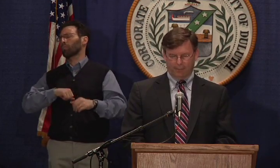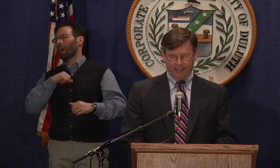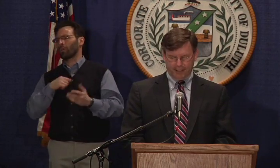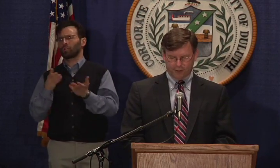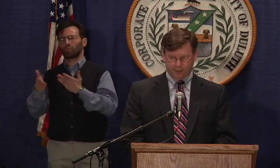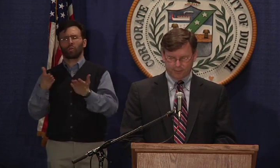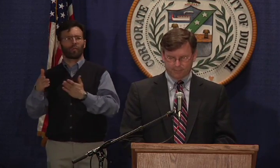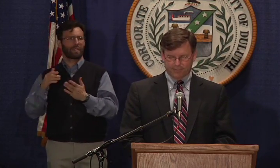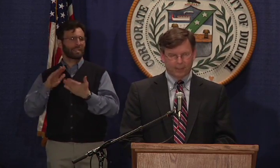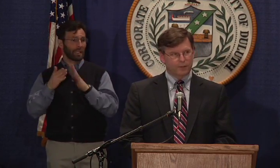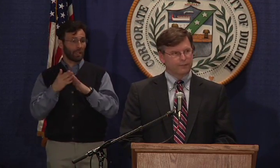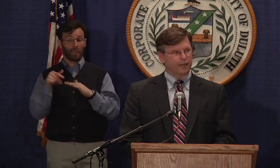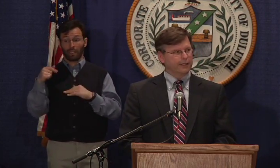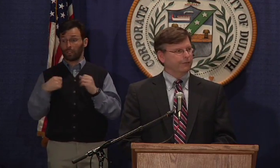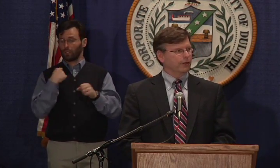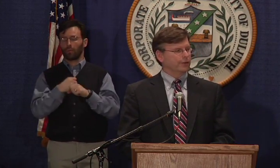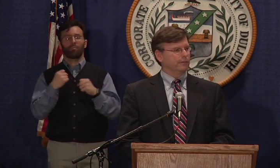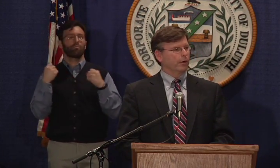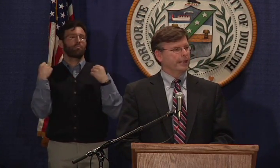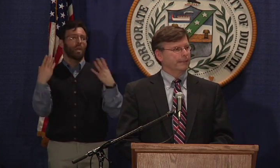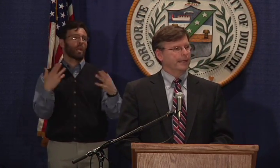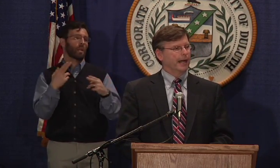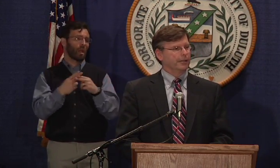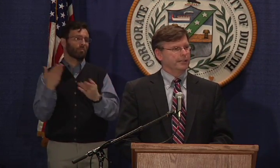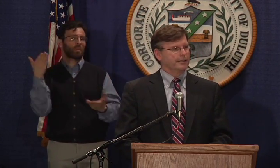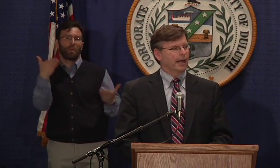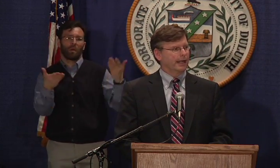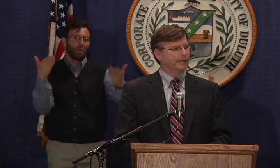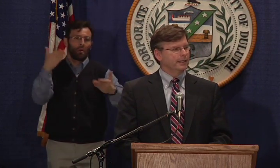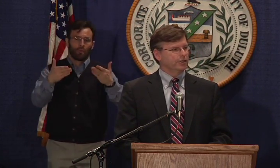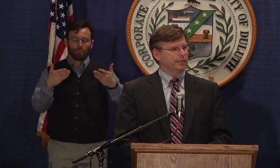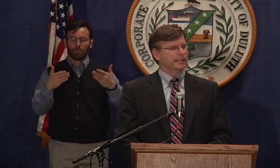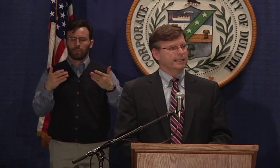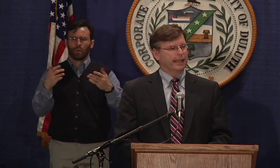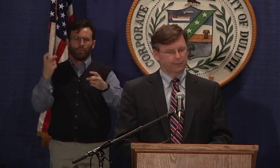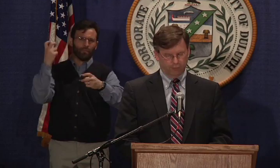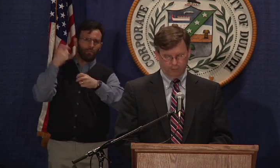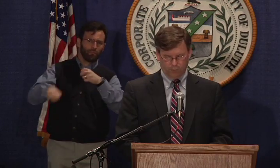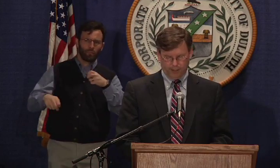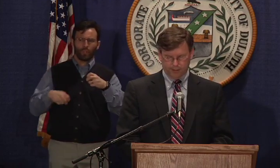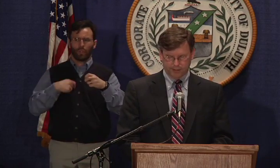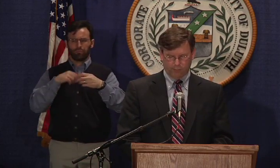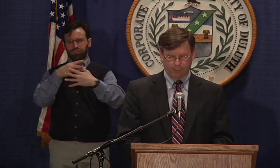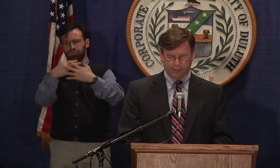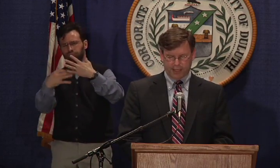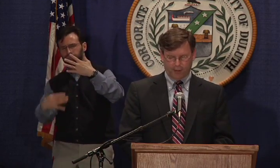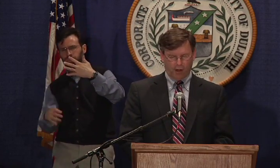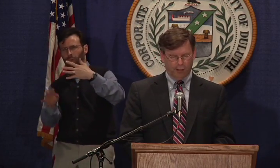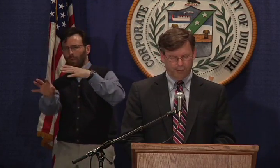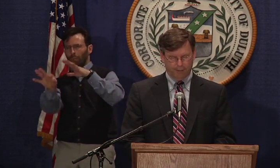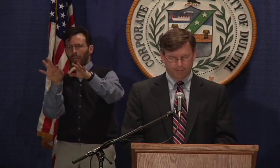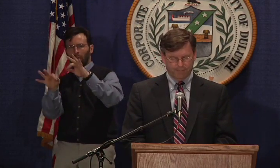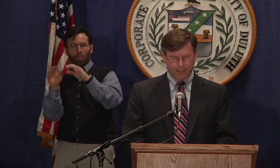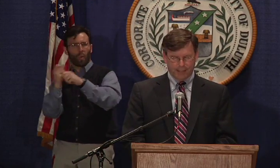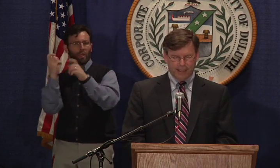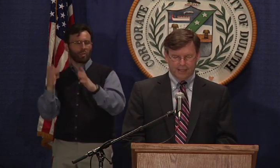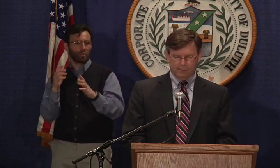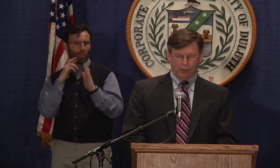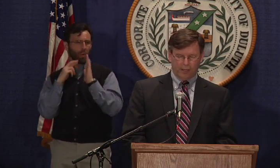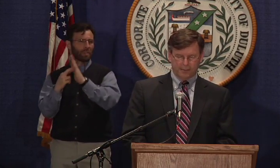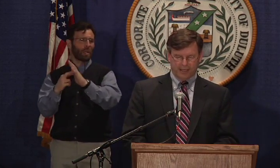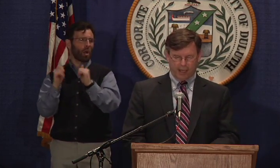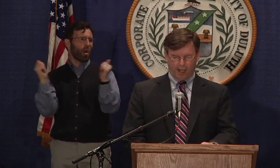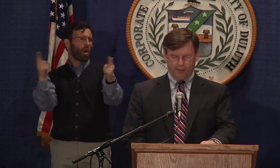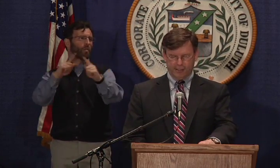many nominations, it was very difficult to break them down and decide just these handful of winners to represent all of them.